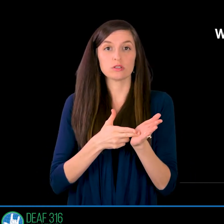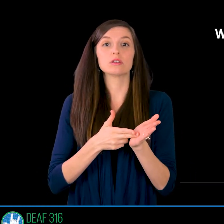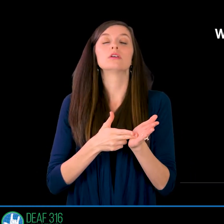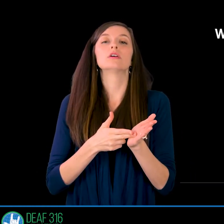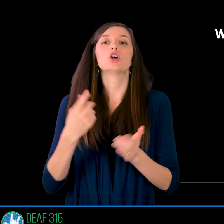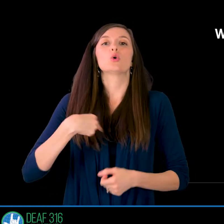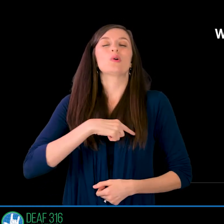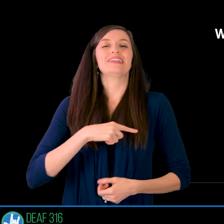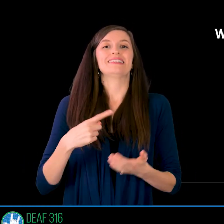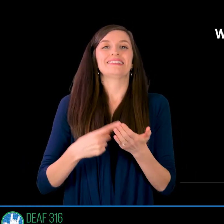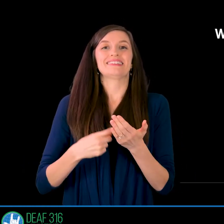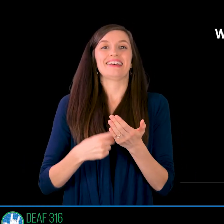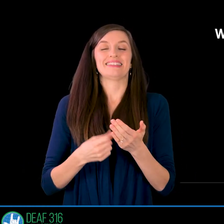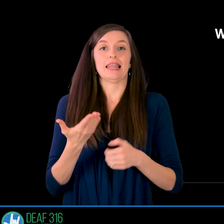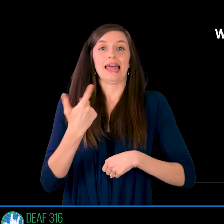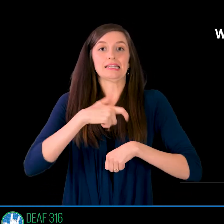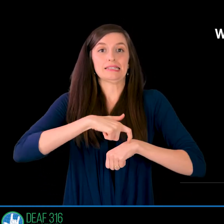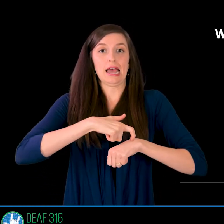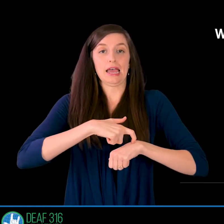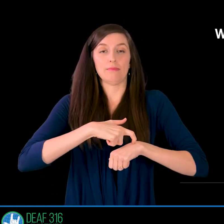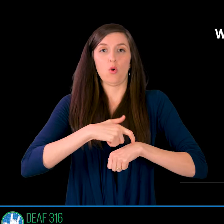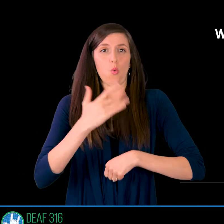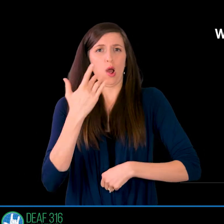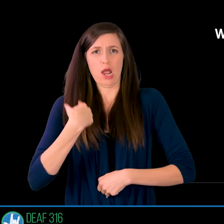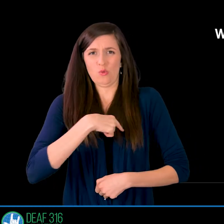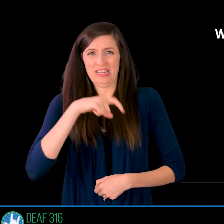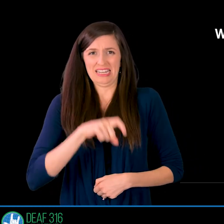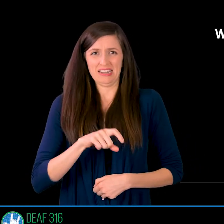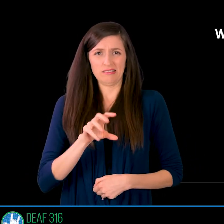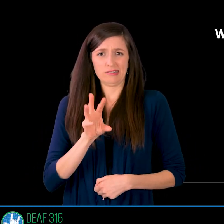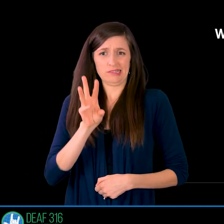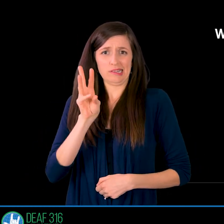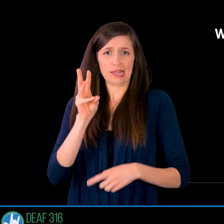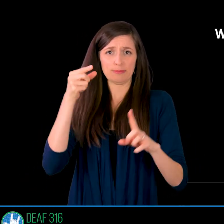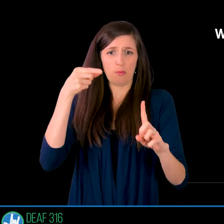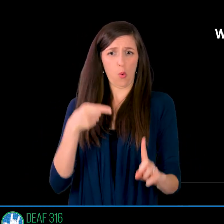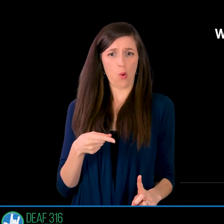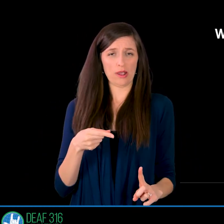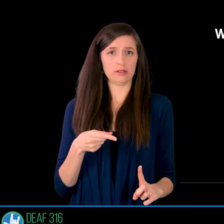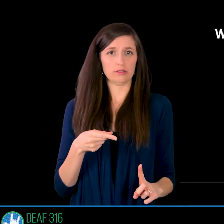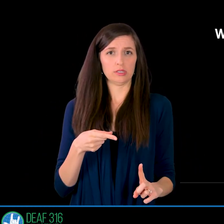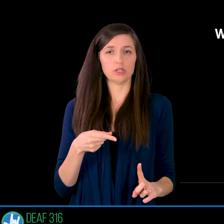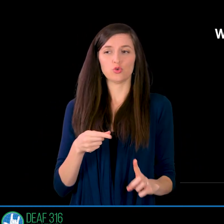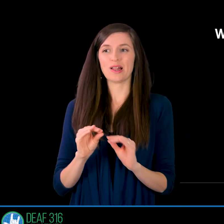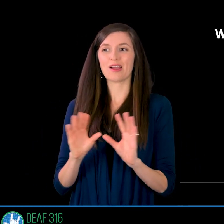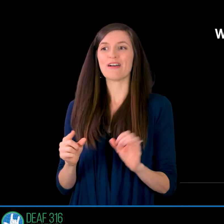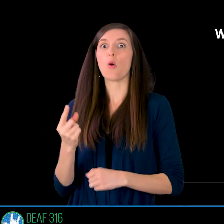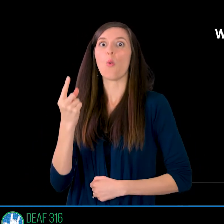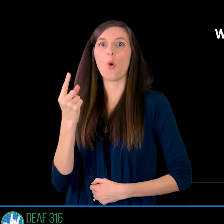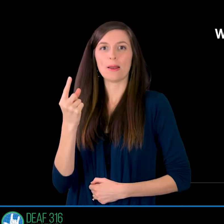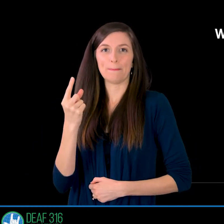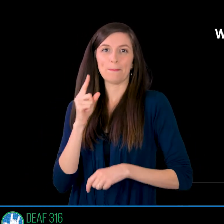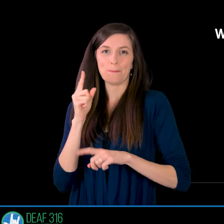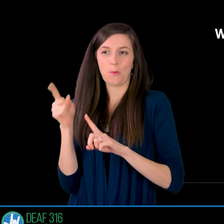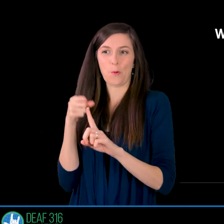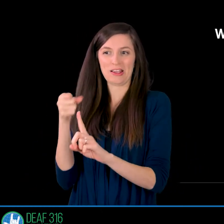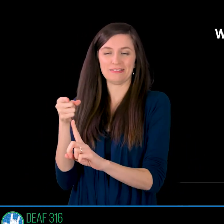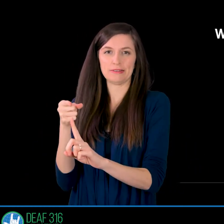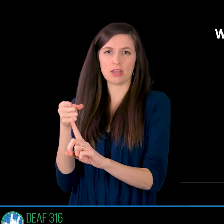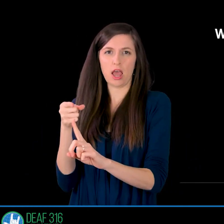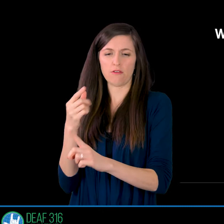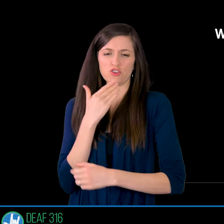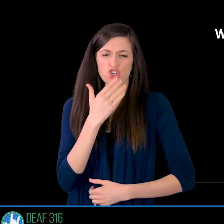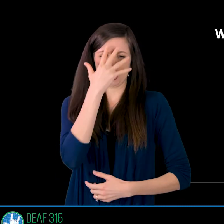reason there needs to be a discussion of 6 things in order to make one point about what the